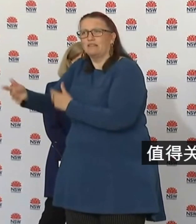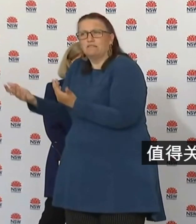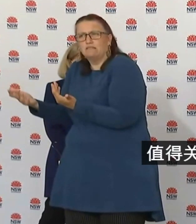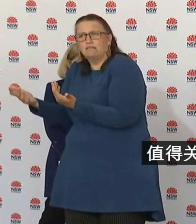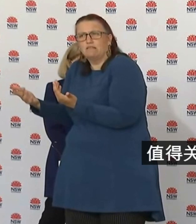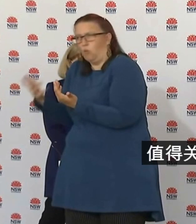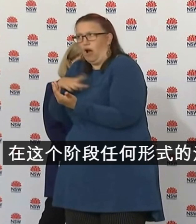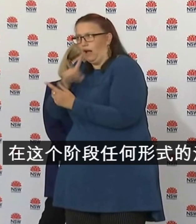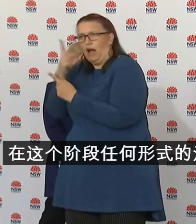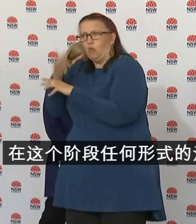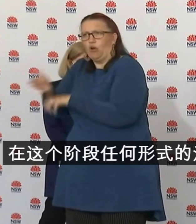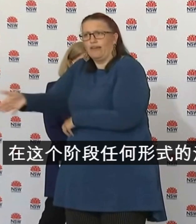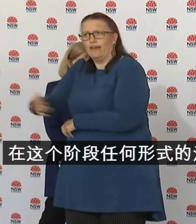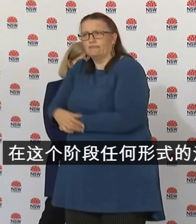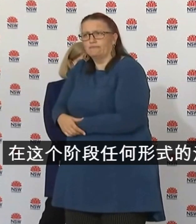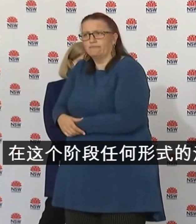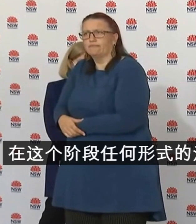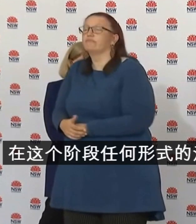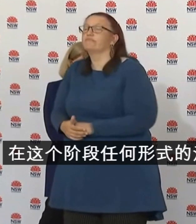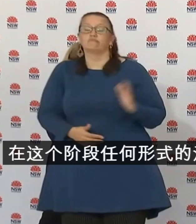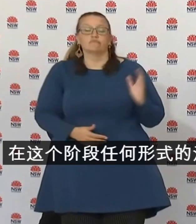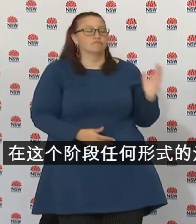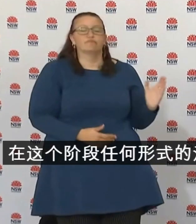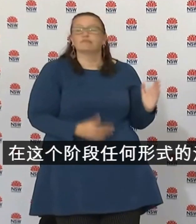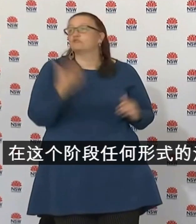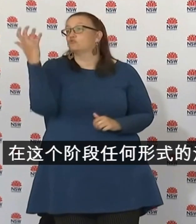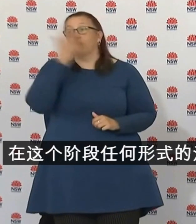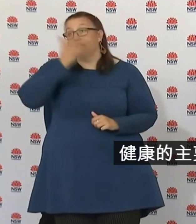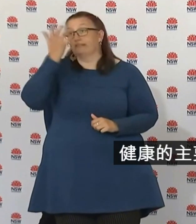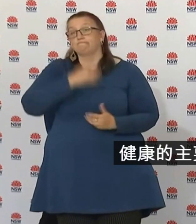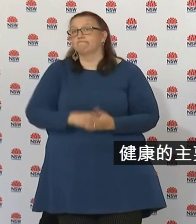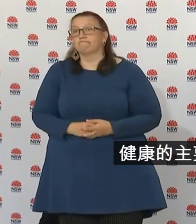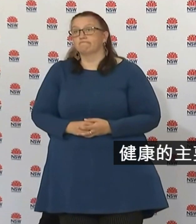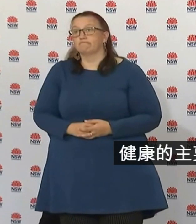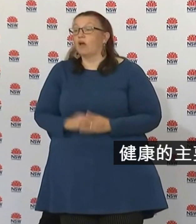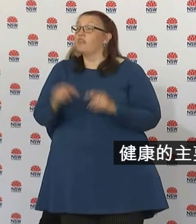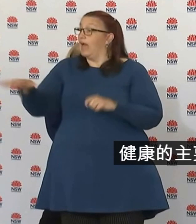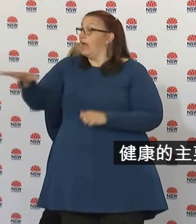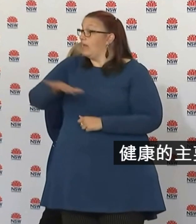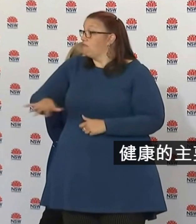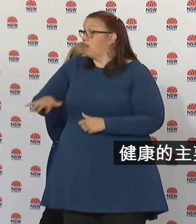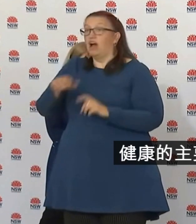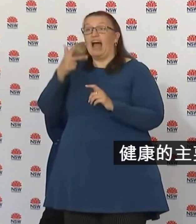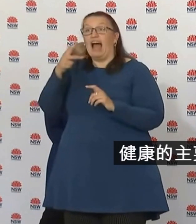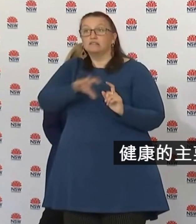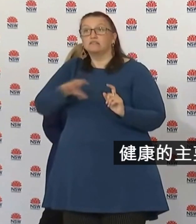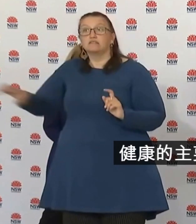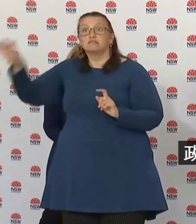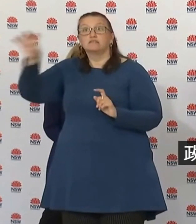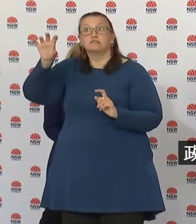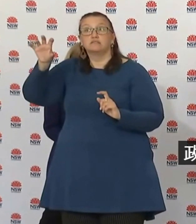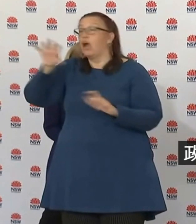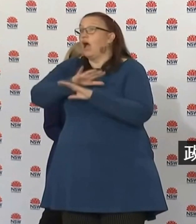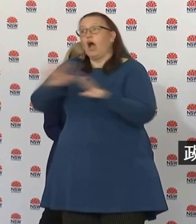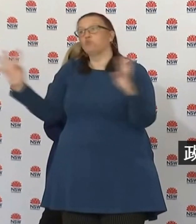those 8 local government areas, any form of activity at this stage, any form of people coming together is a major risk to health. And for that reason, the New South